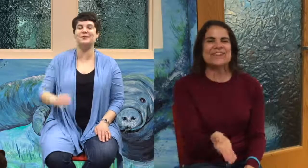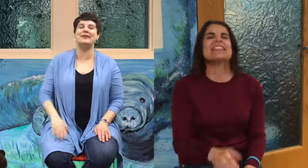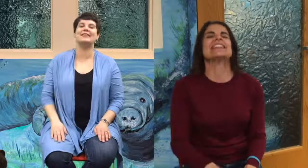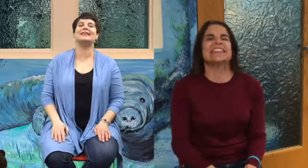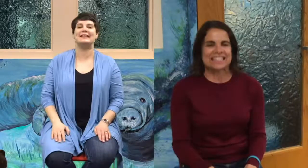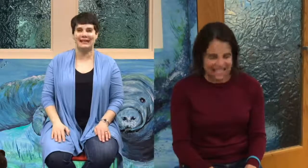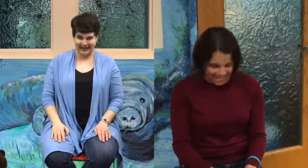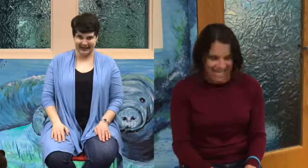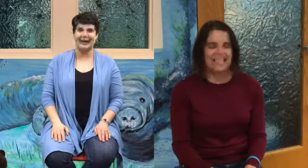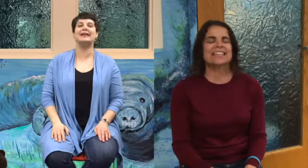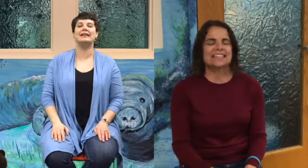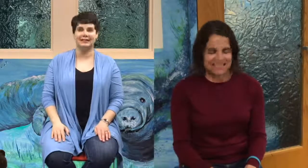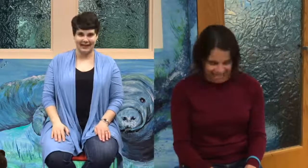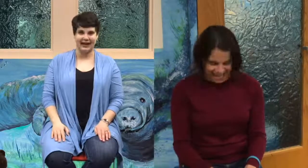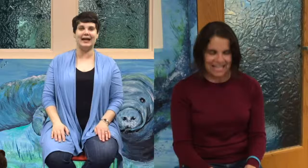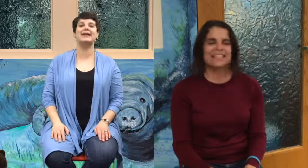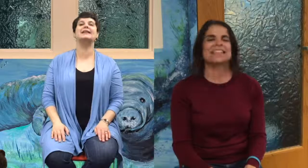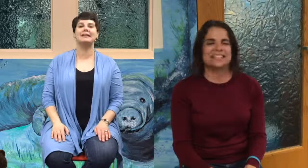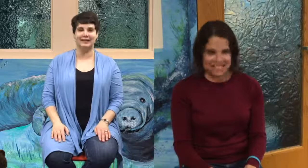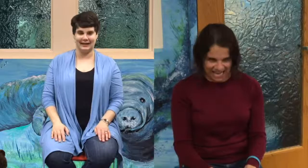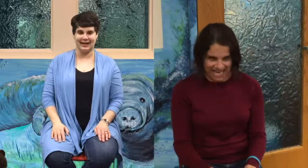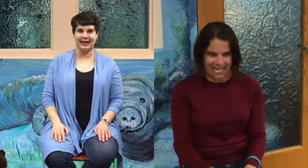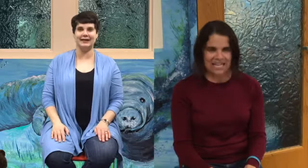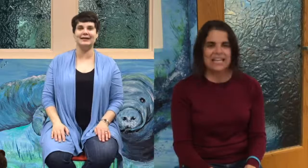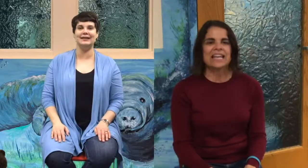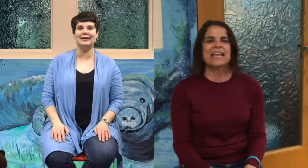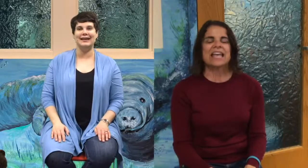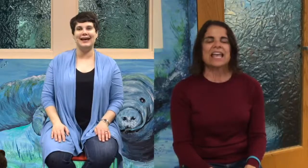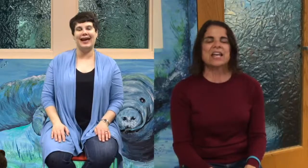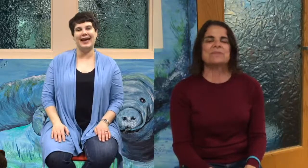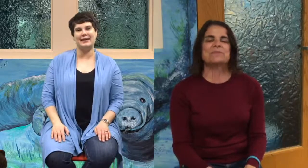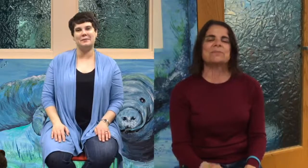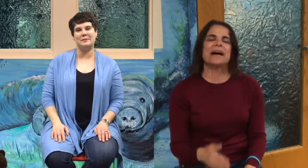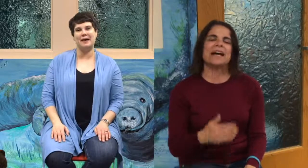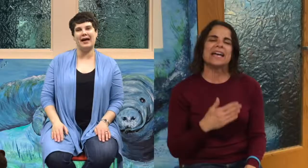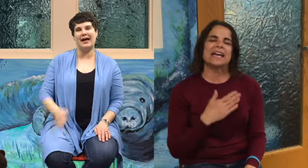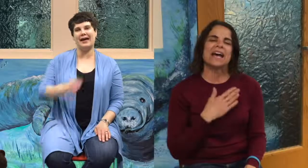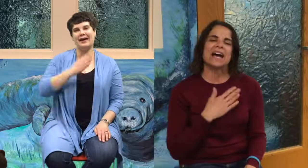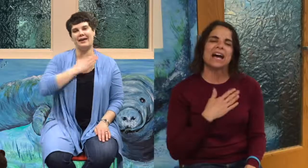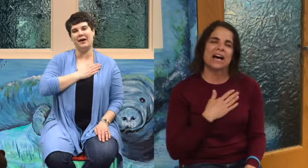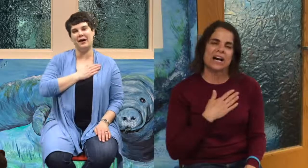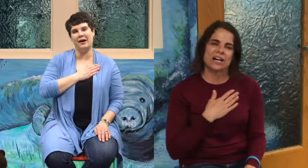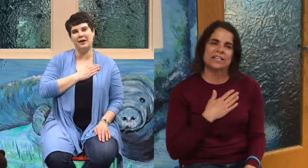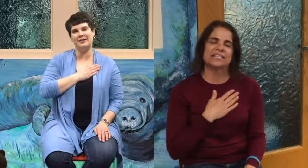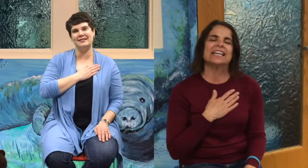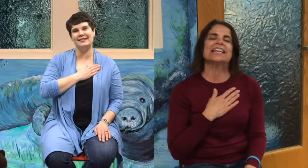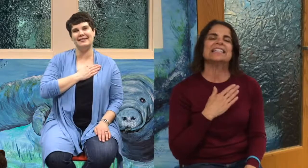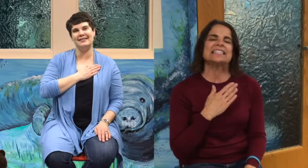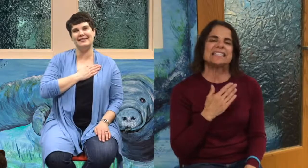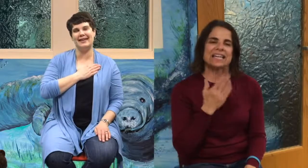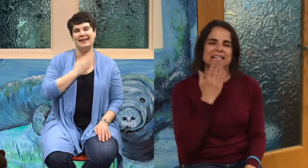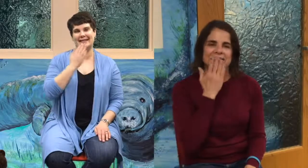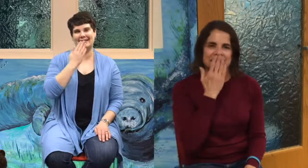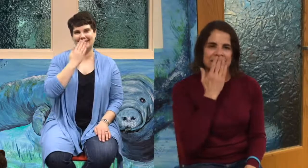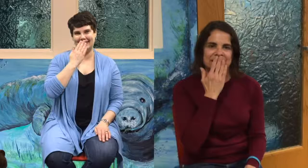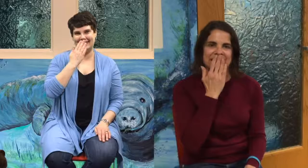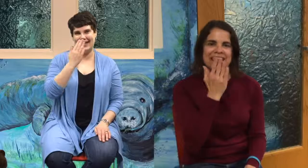a nod, nod, nod. And my heart says thank